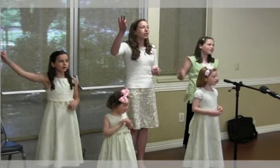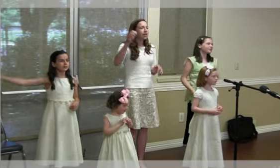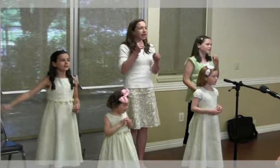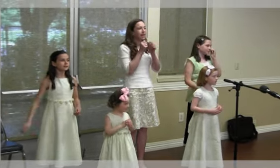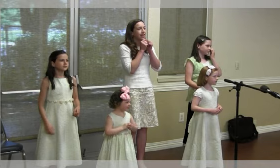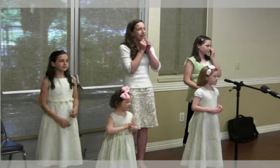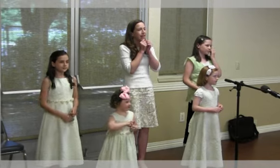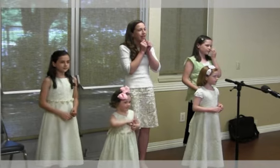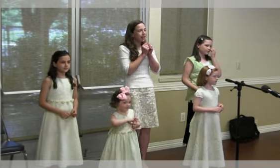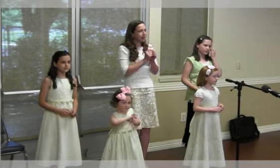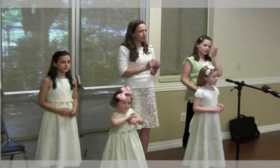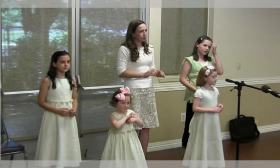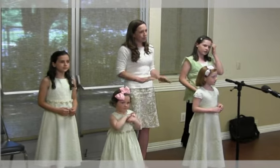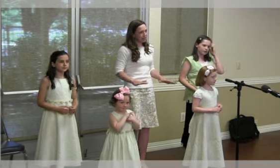Soul It Is